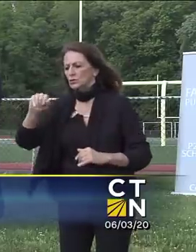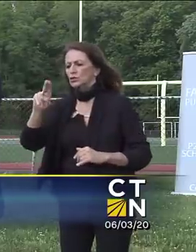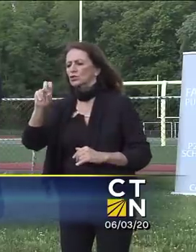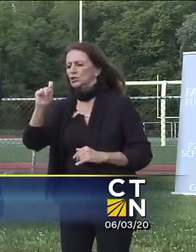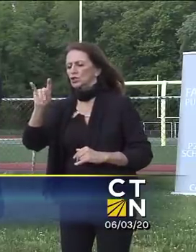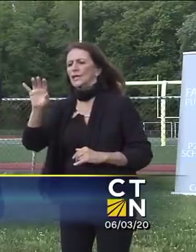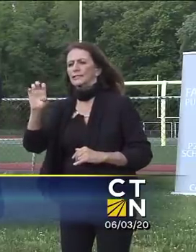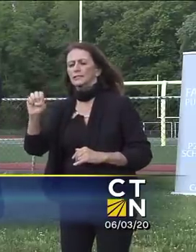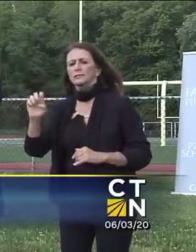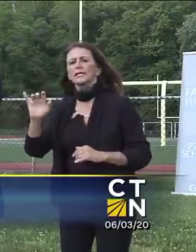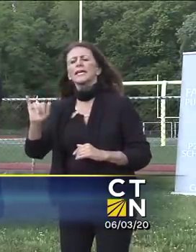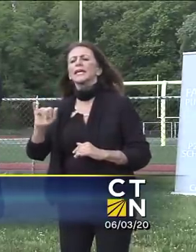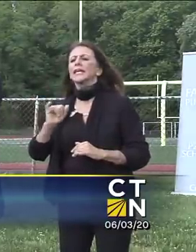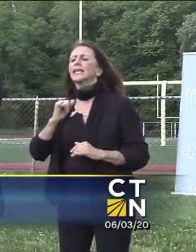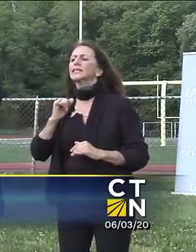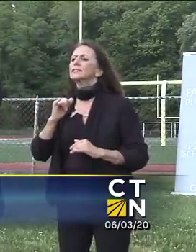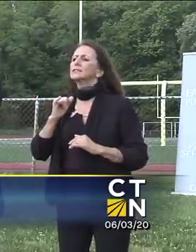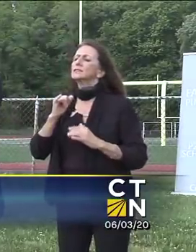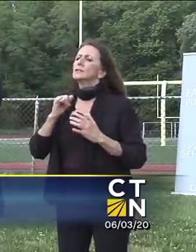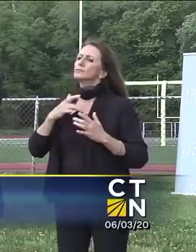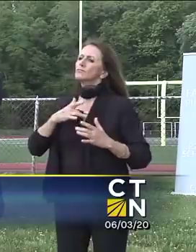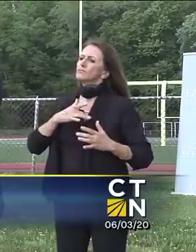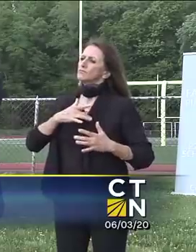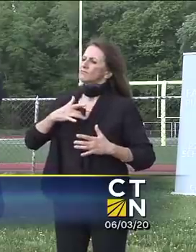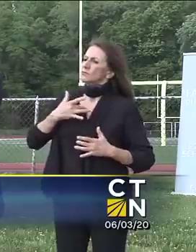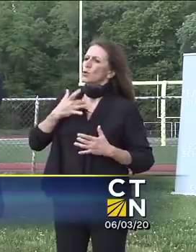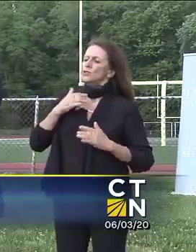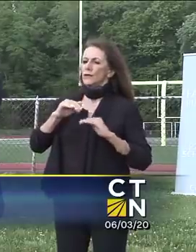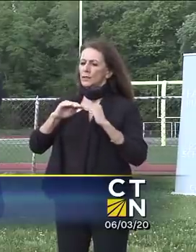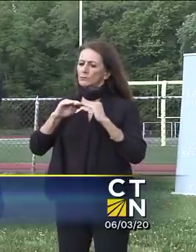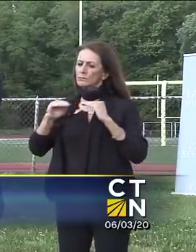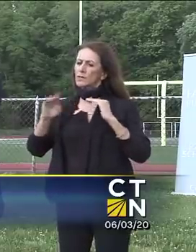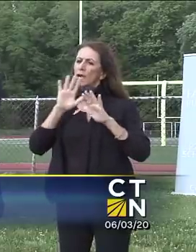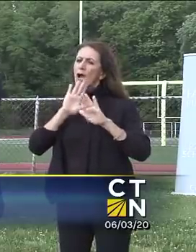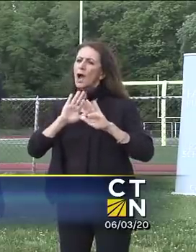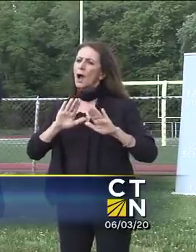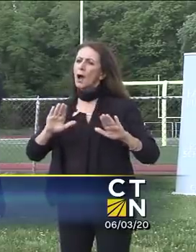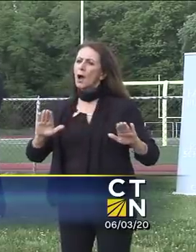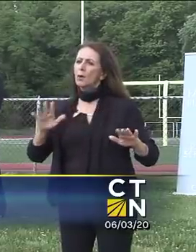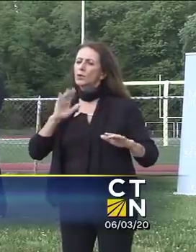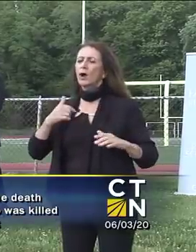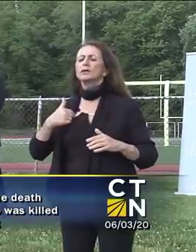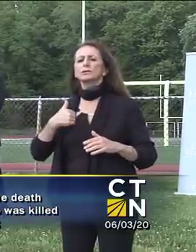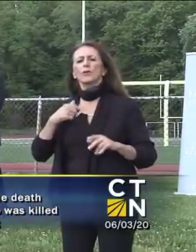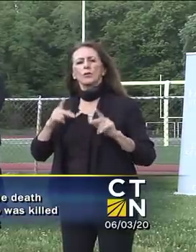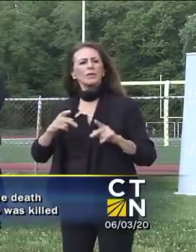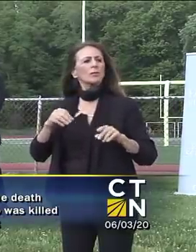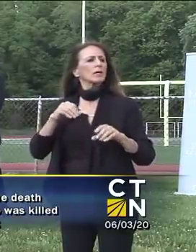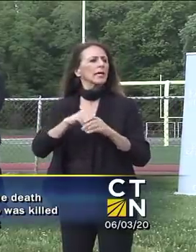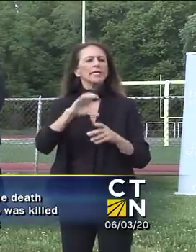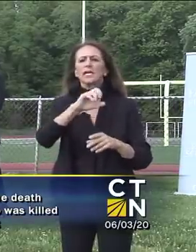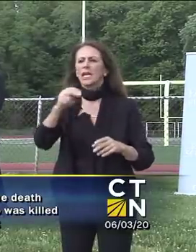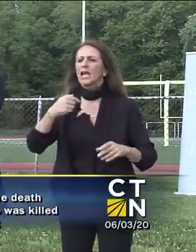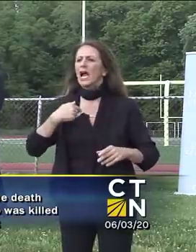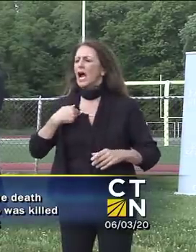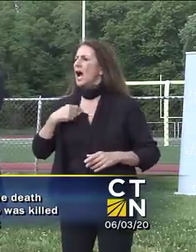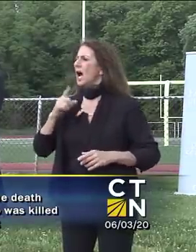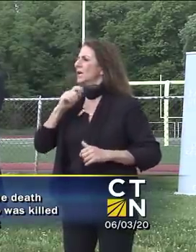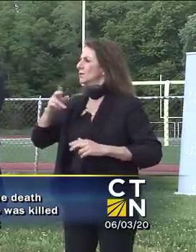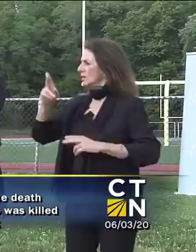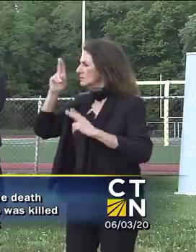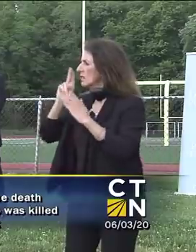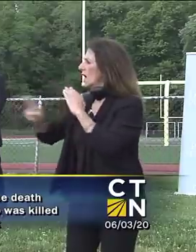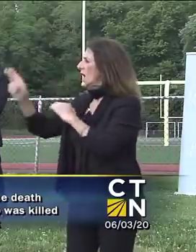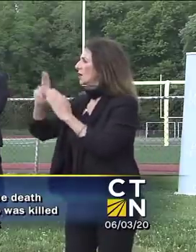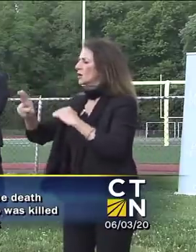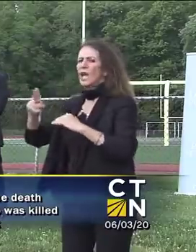and calming tone, which is really important for us here in this state. I salute the people of Connecticut. I look around what's going on in